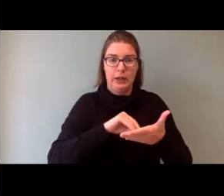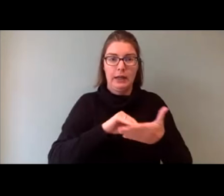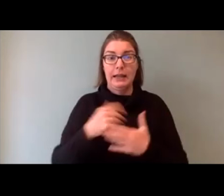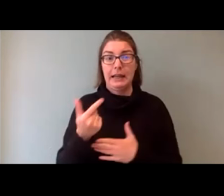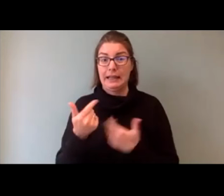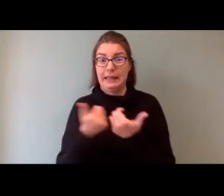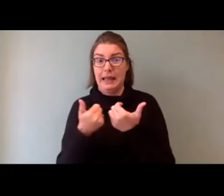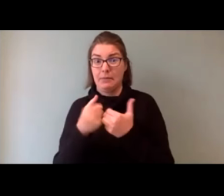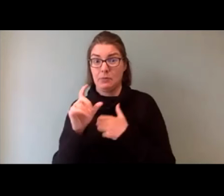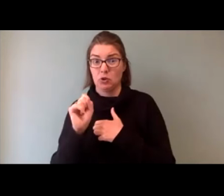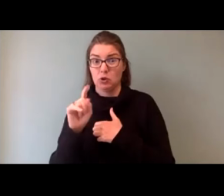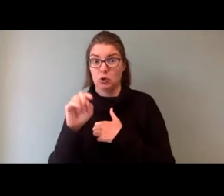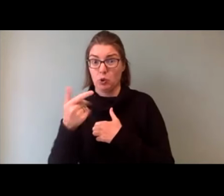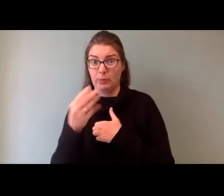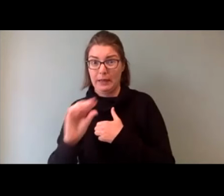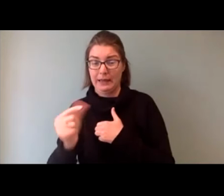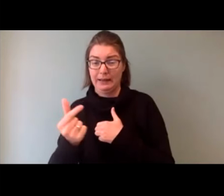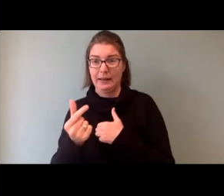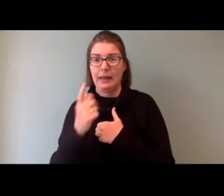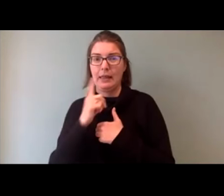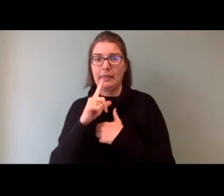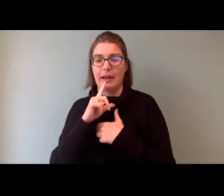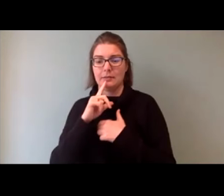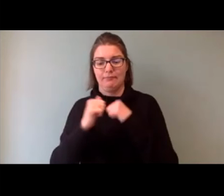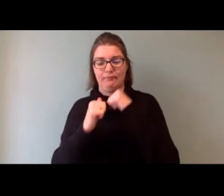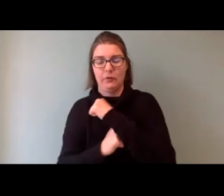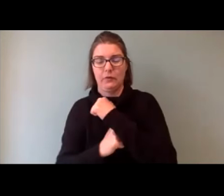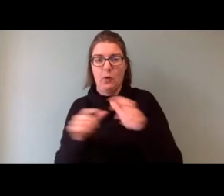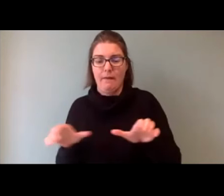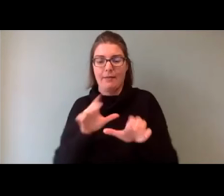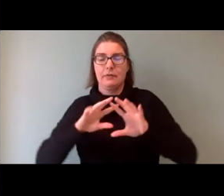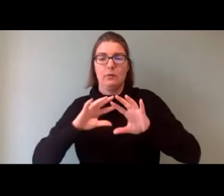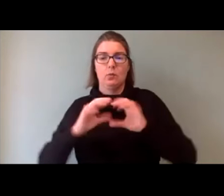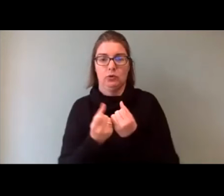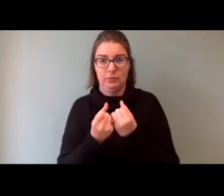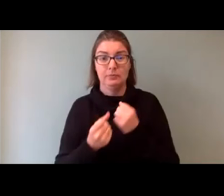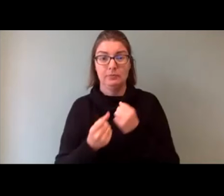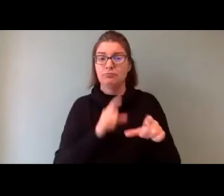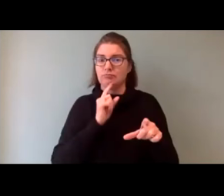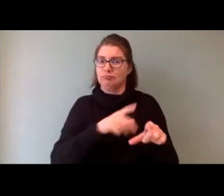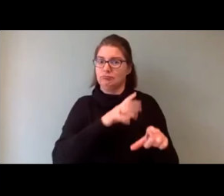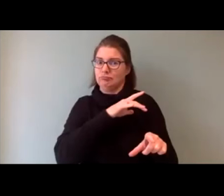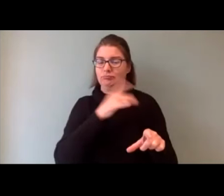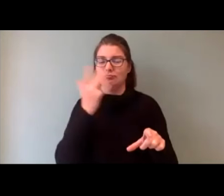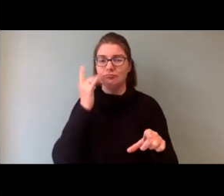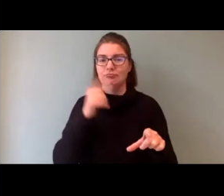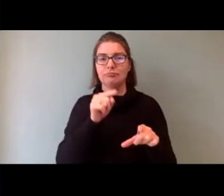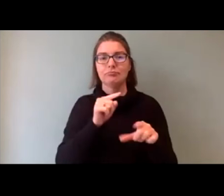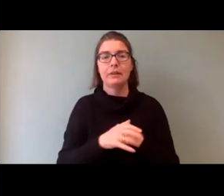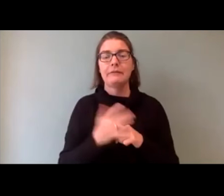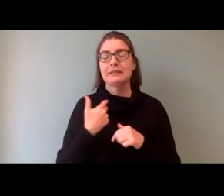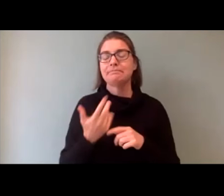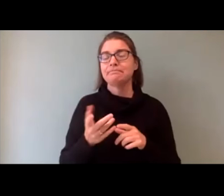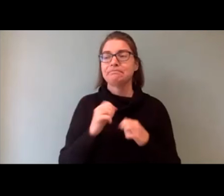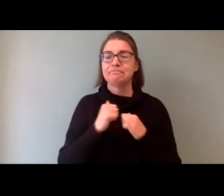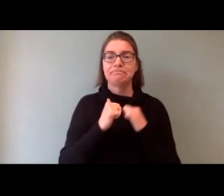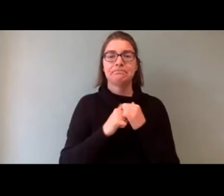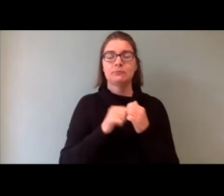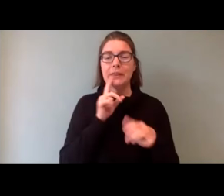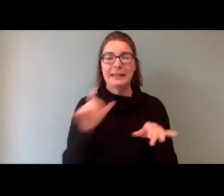foundational text to active workshops. And what's really interesting about this is that it goes through a similar